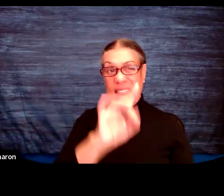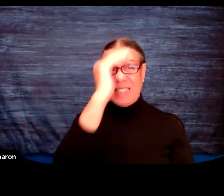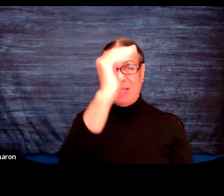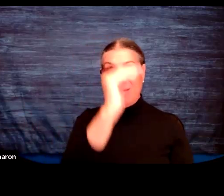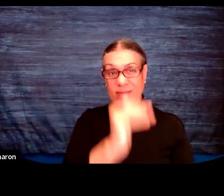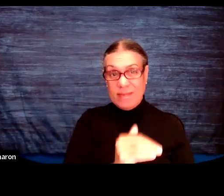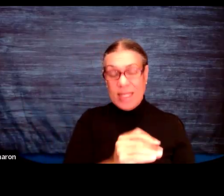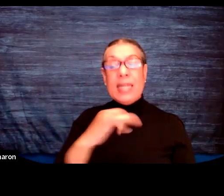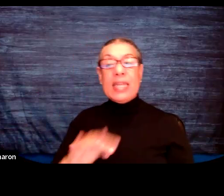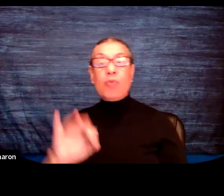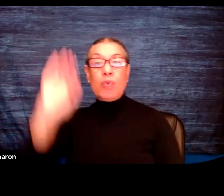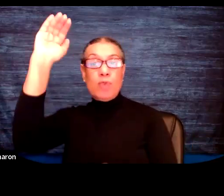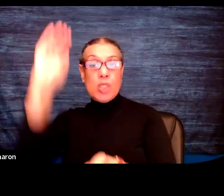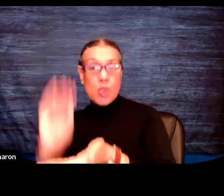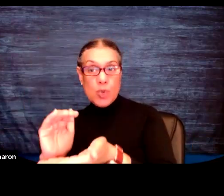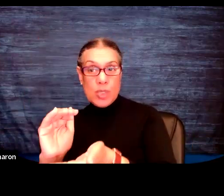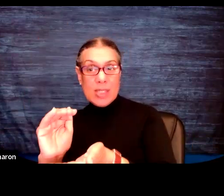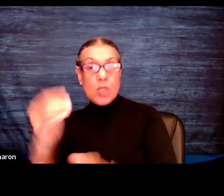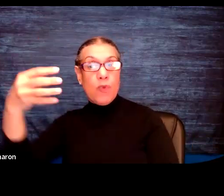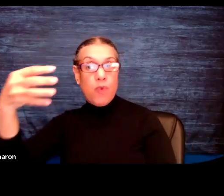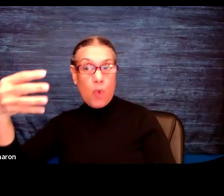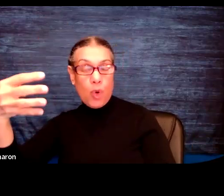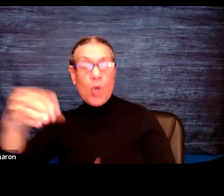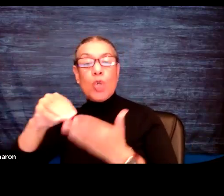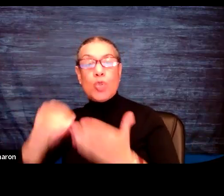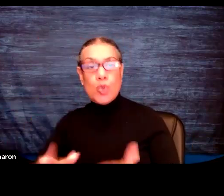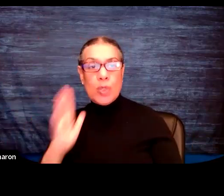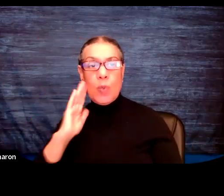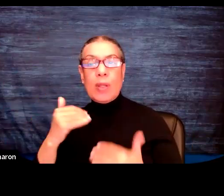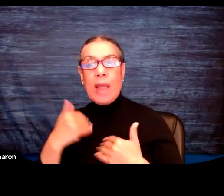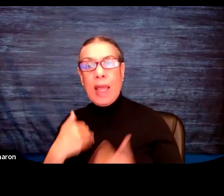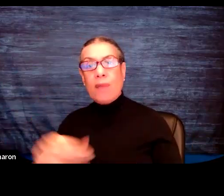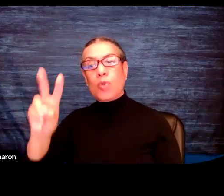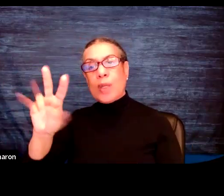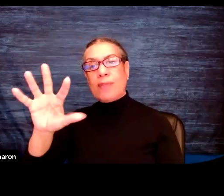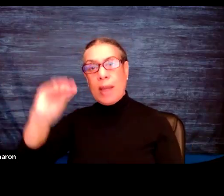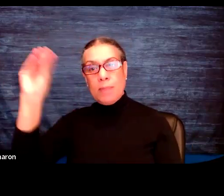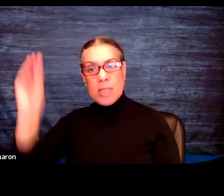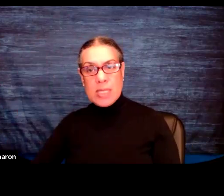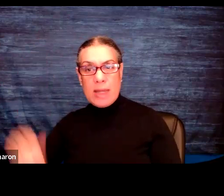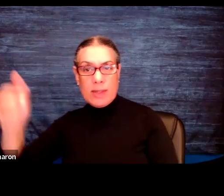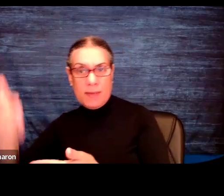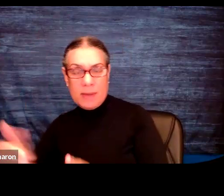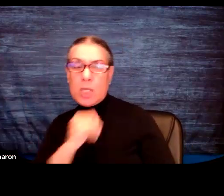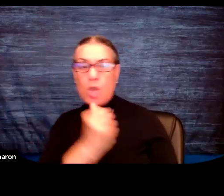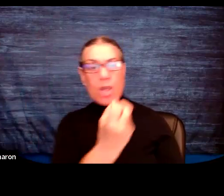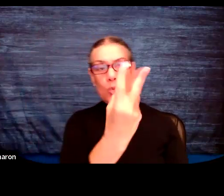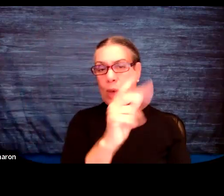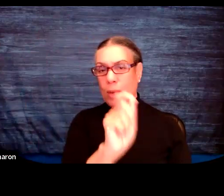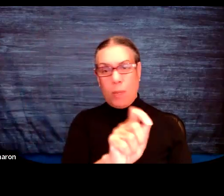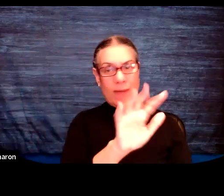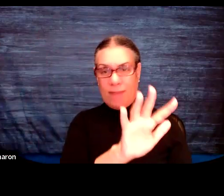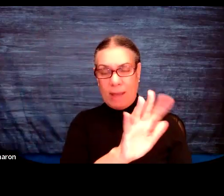By consolidating the number of tiers from 8 to 4, students will now be considered for 25% of invitations rather than